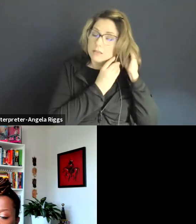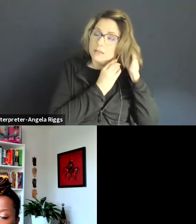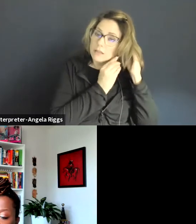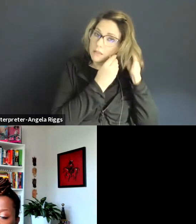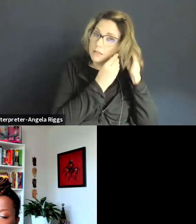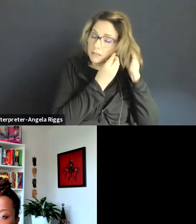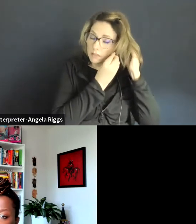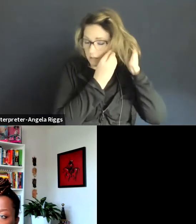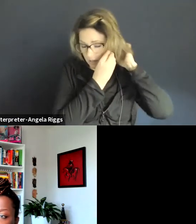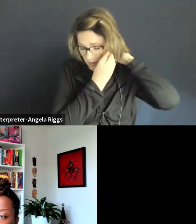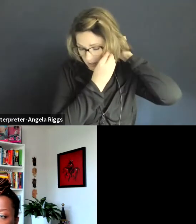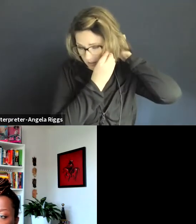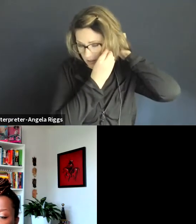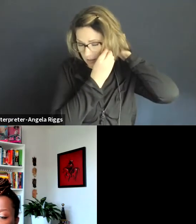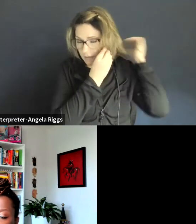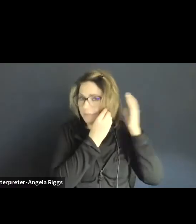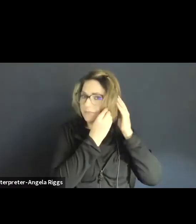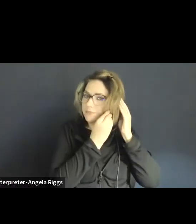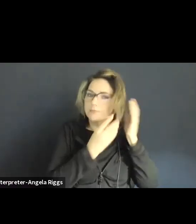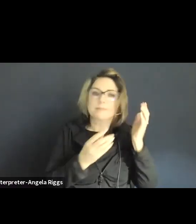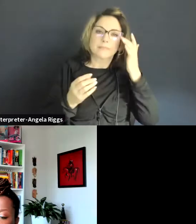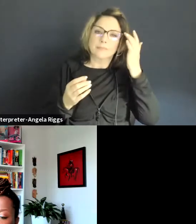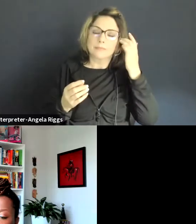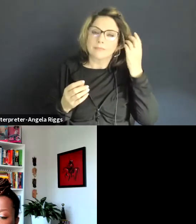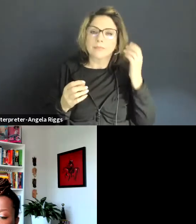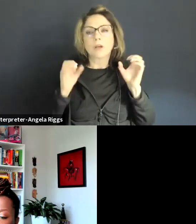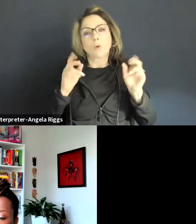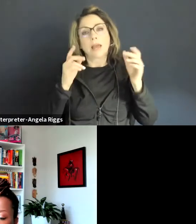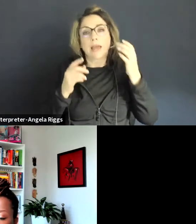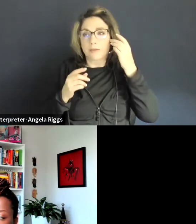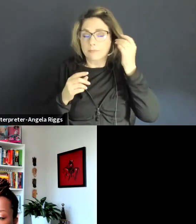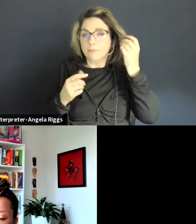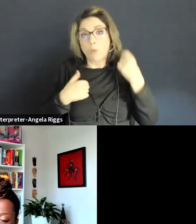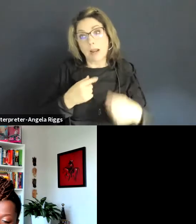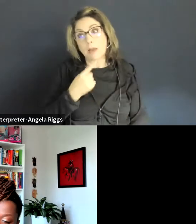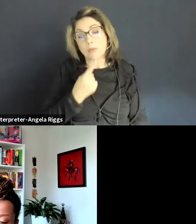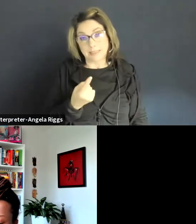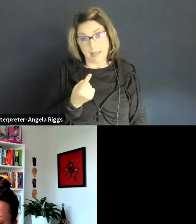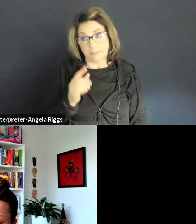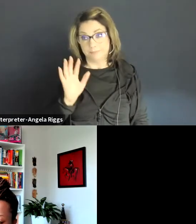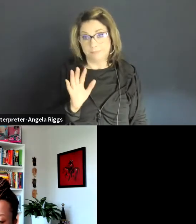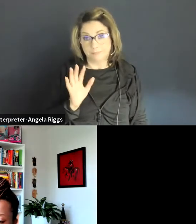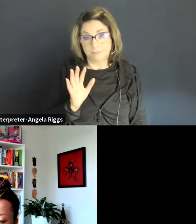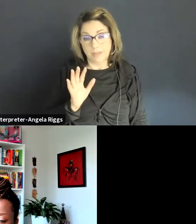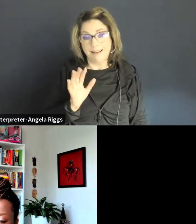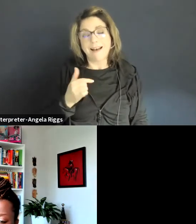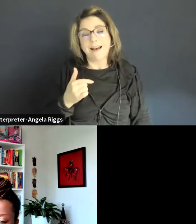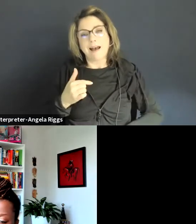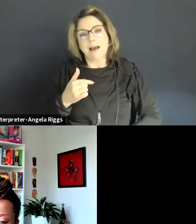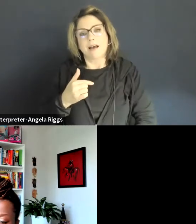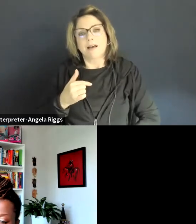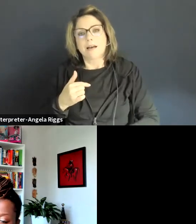Okay, what I would say to that is that I think